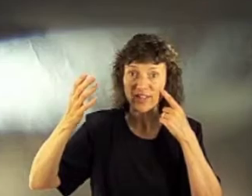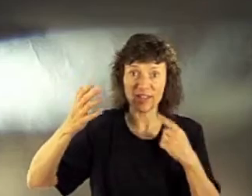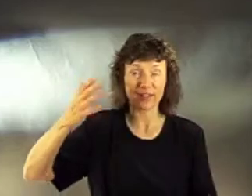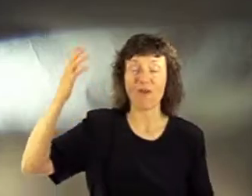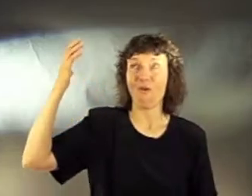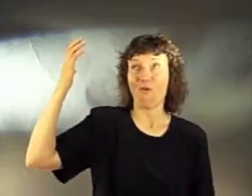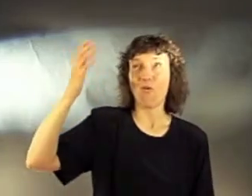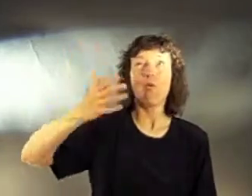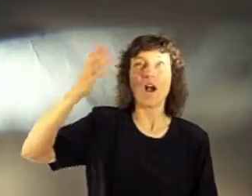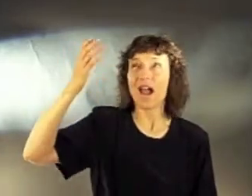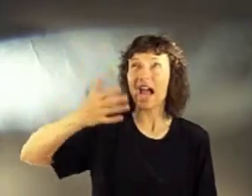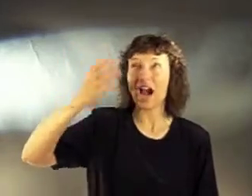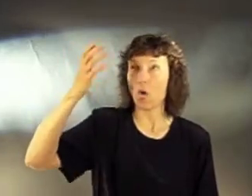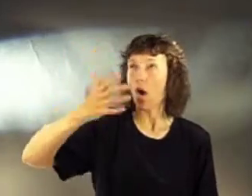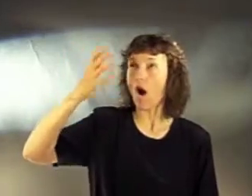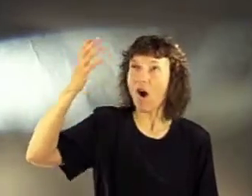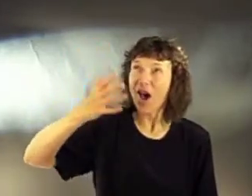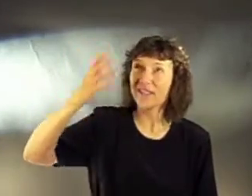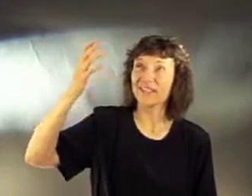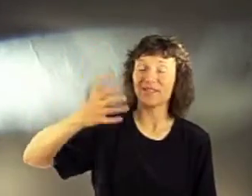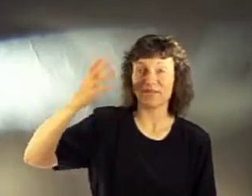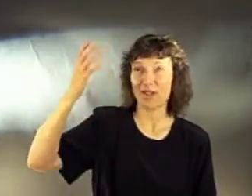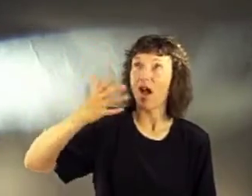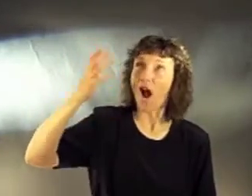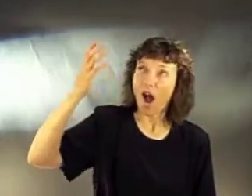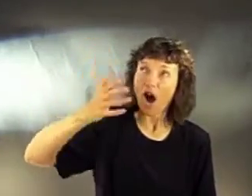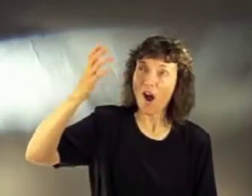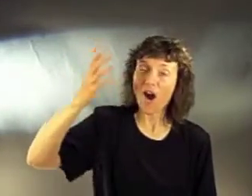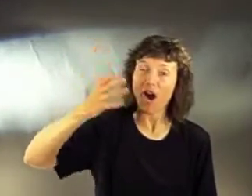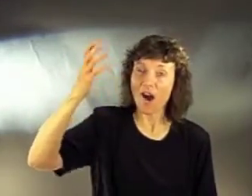says, wow, awesome, ah.